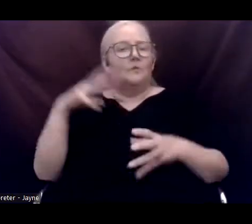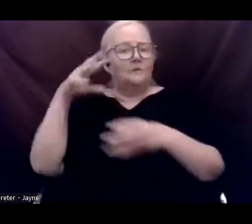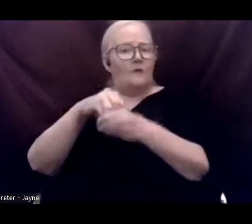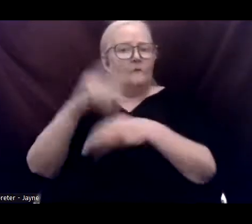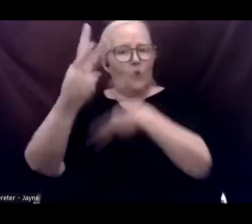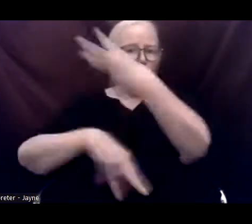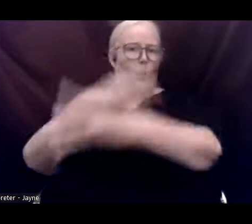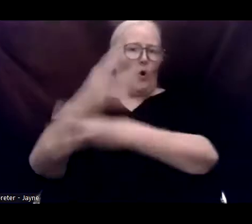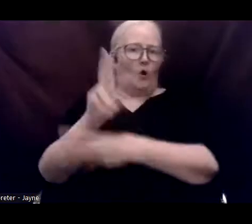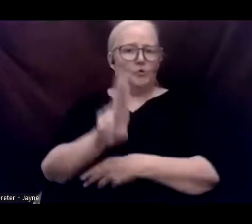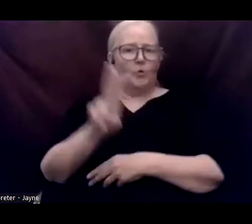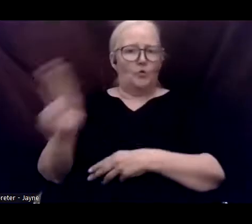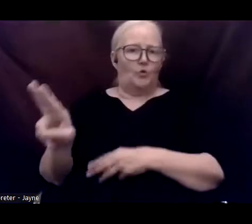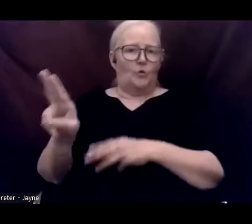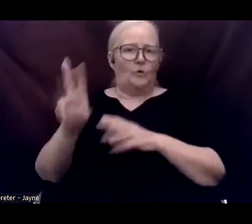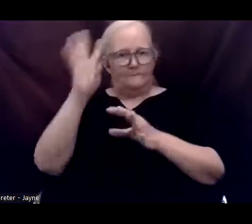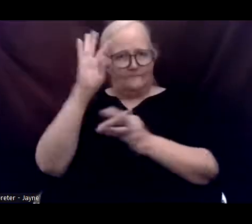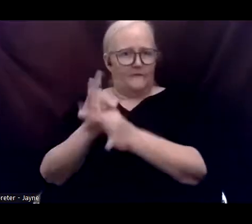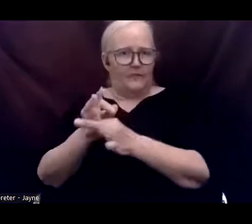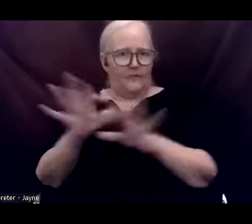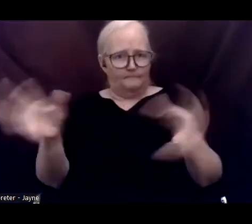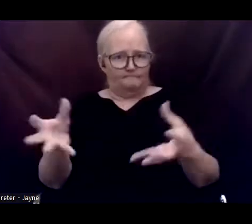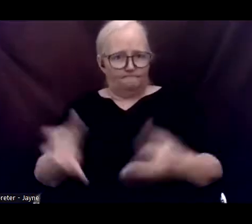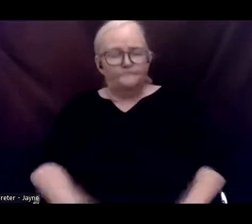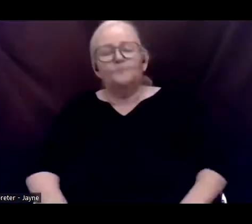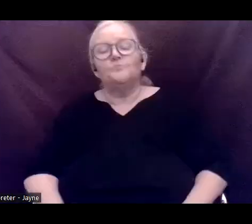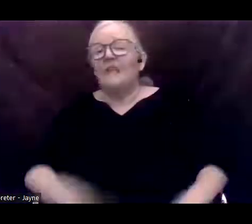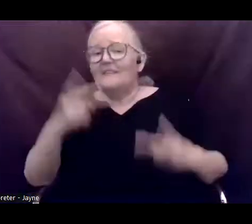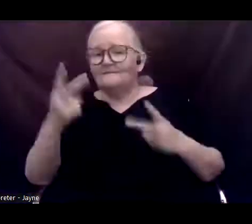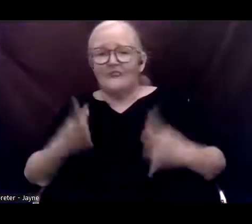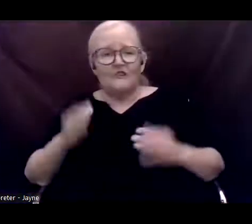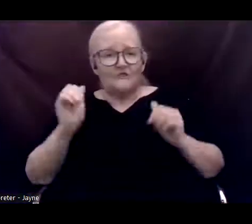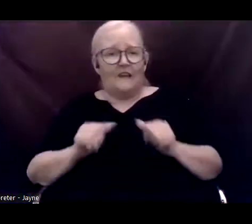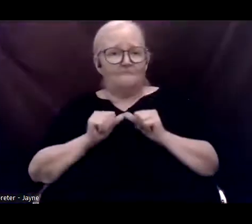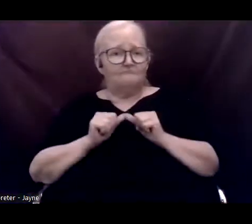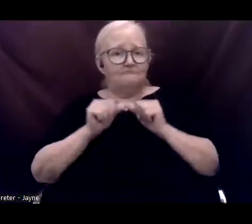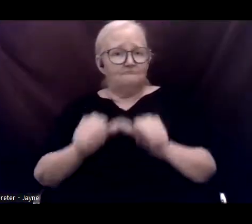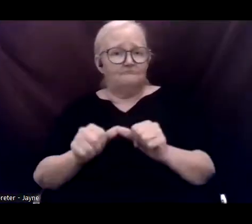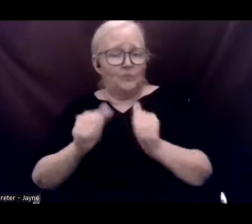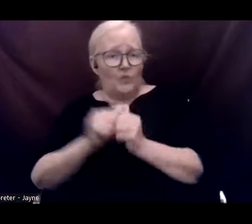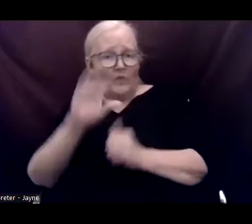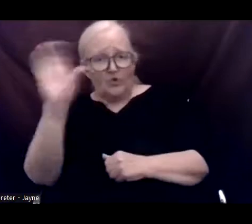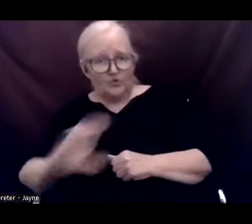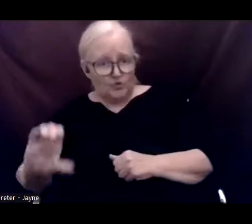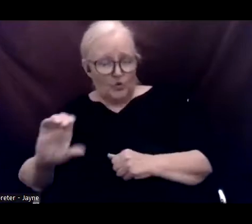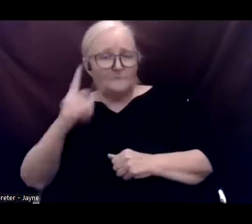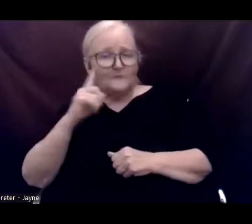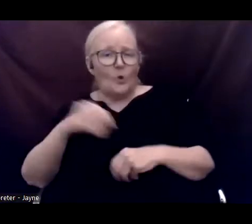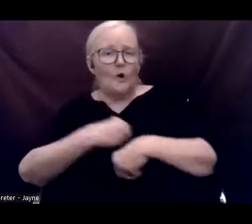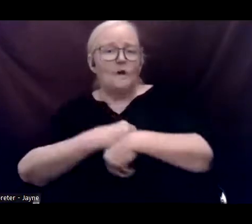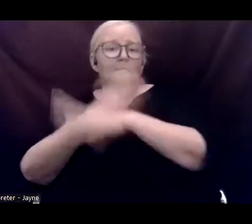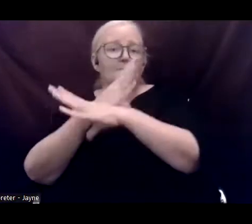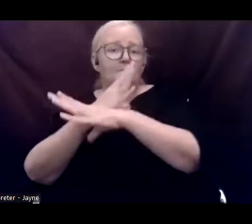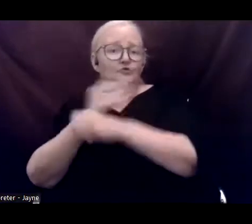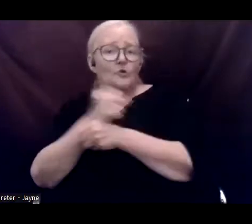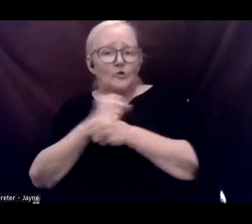UU denomination. Visitors are welcome to stay on this same Zoom meeting and join us for our virtual coffee